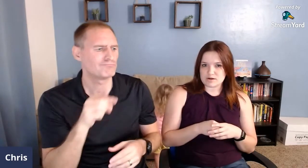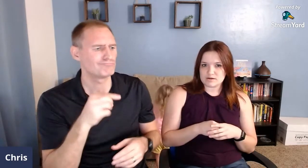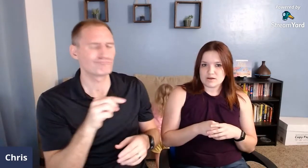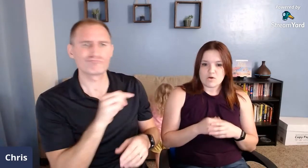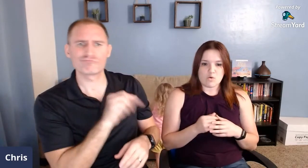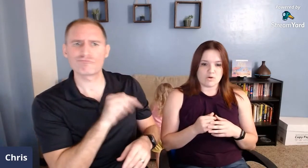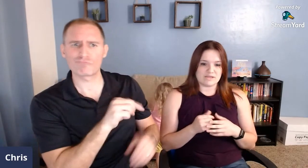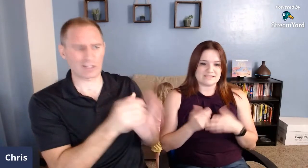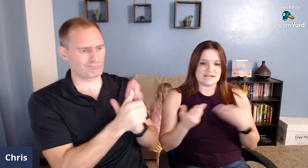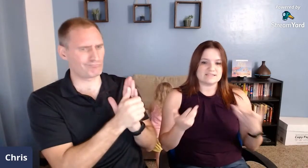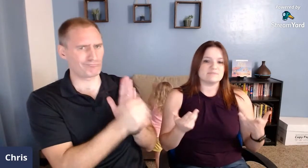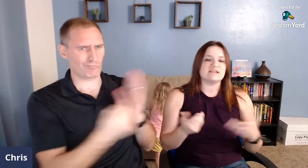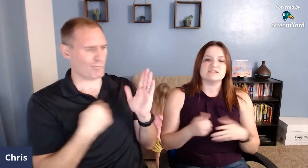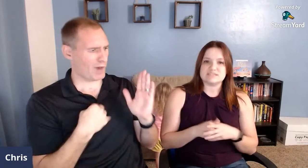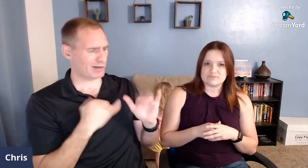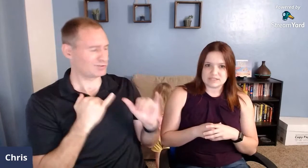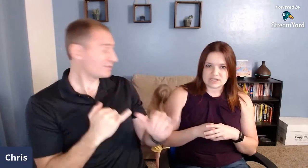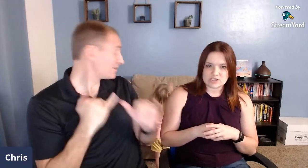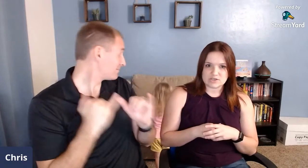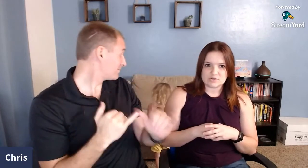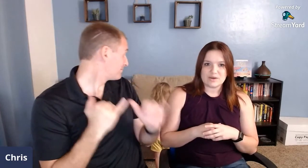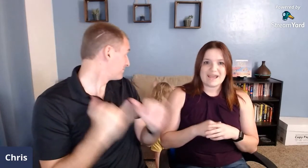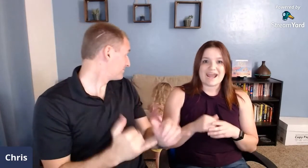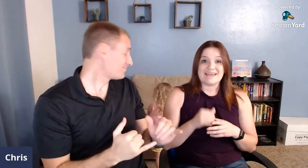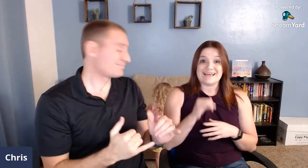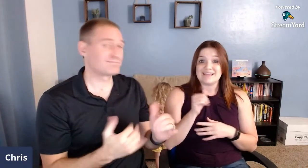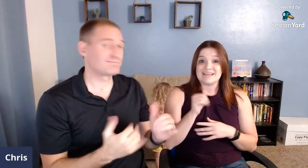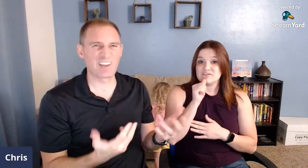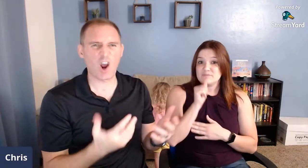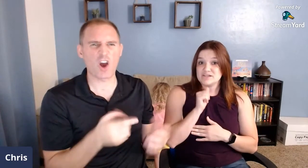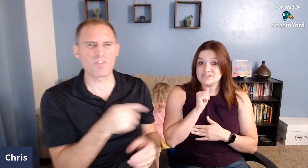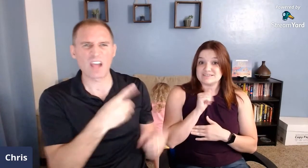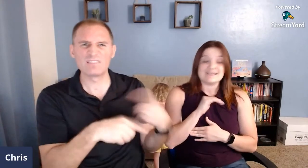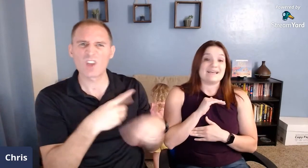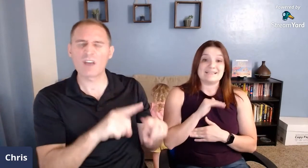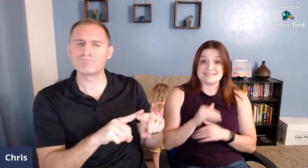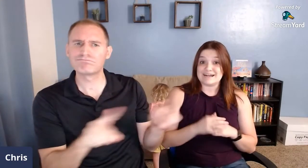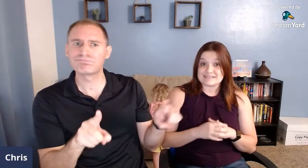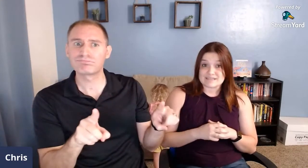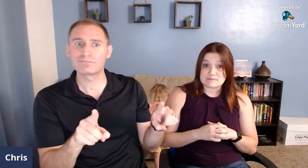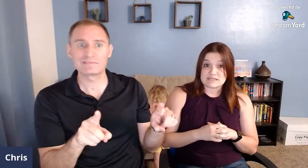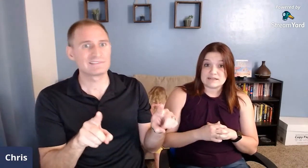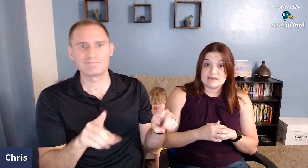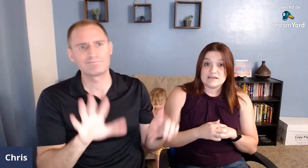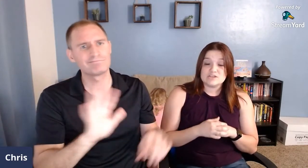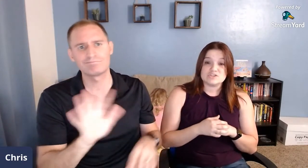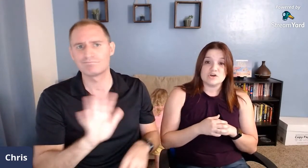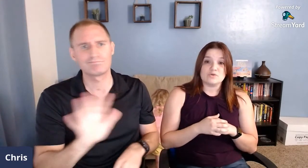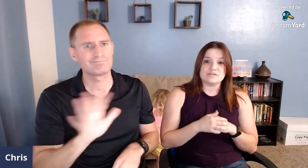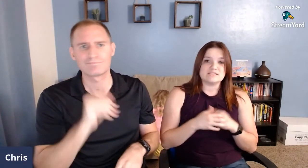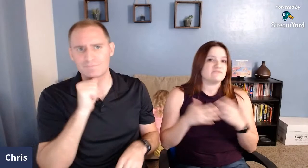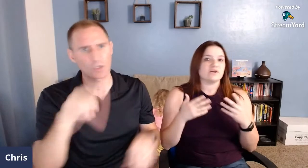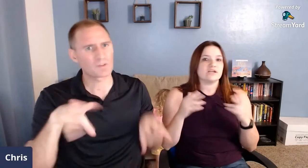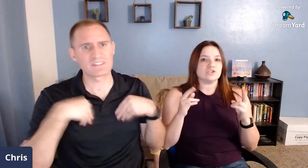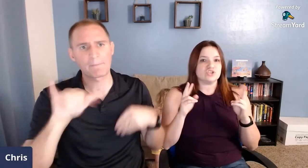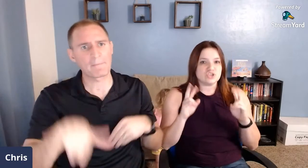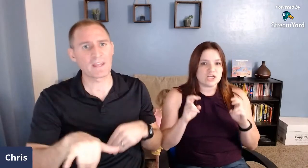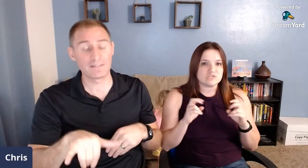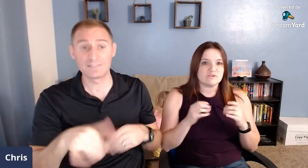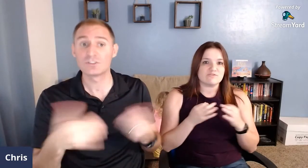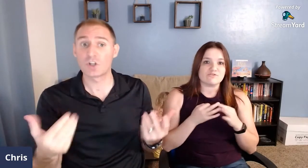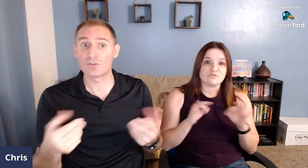as you are, or they sign something a little differently than you, and that lack of patience. It's not accepted. So this is a